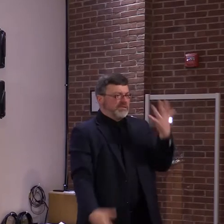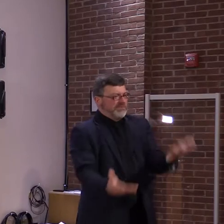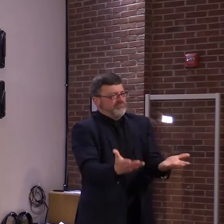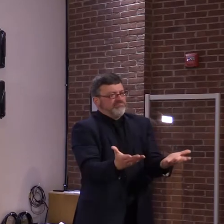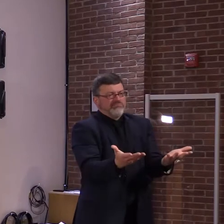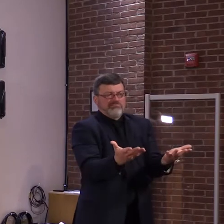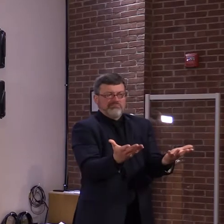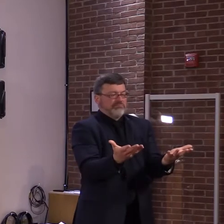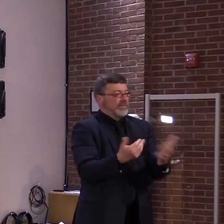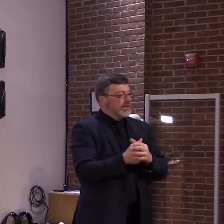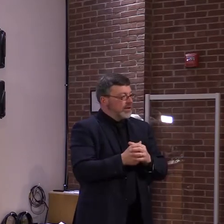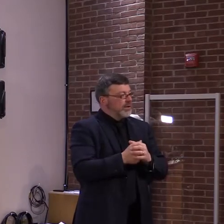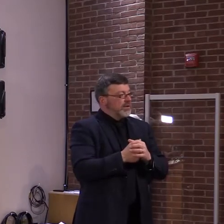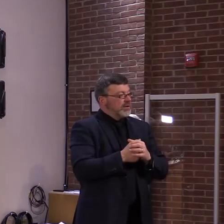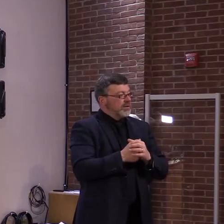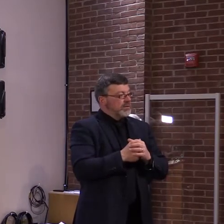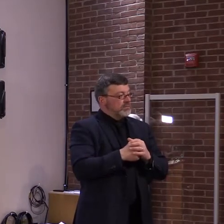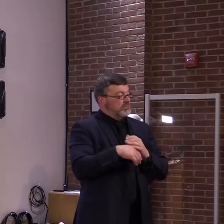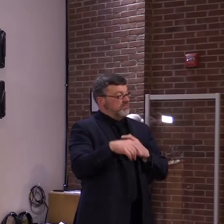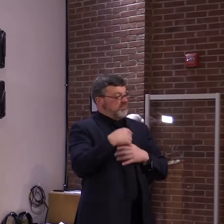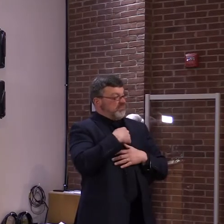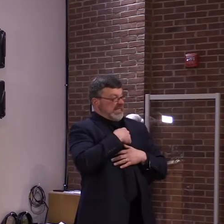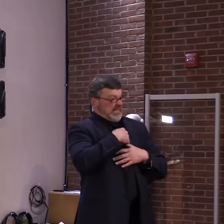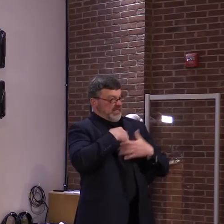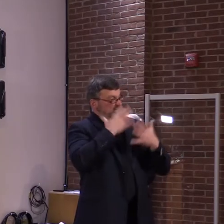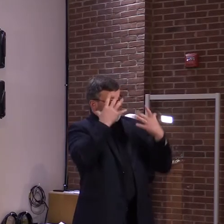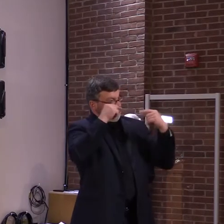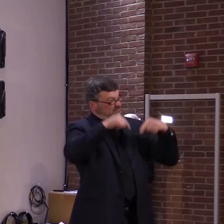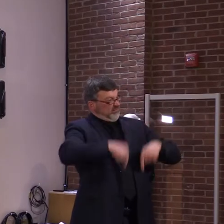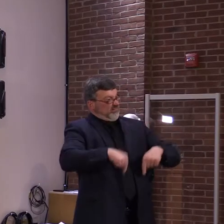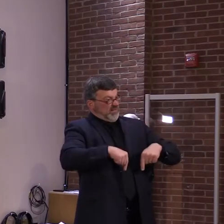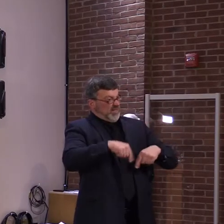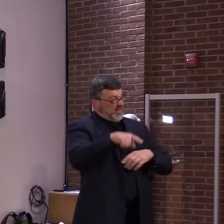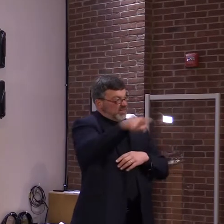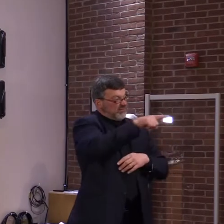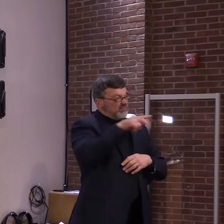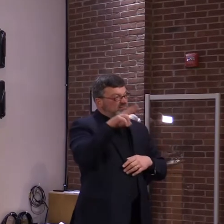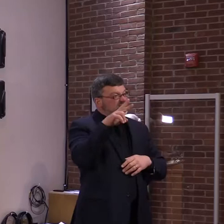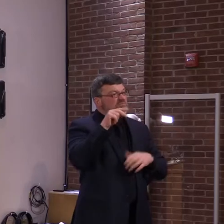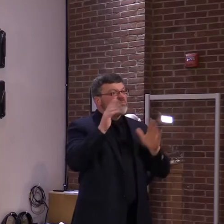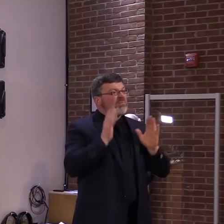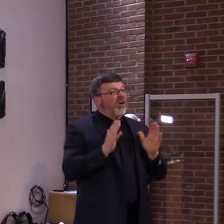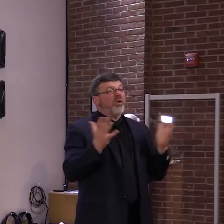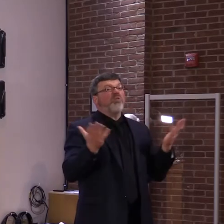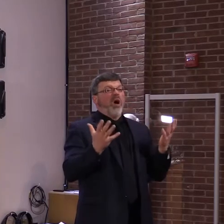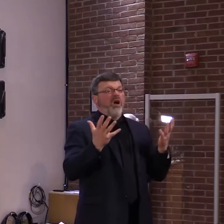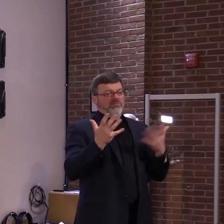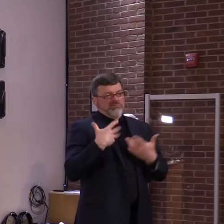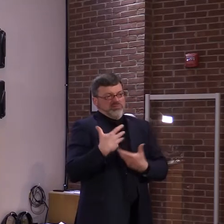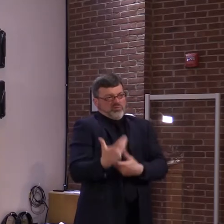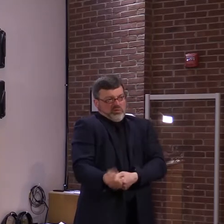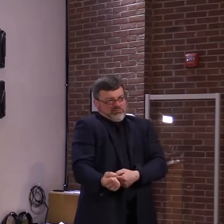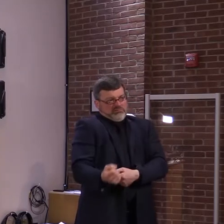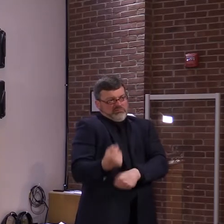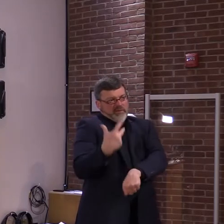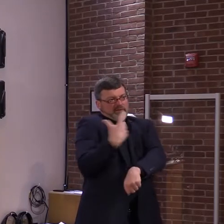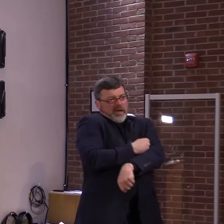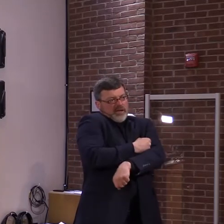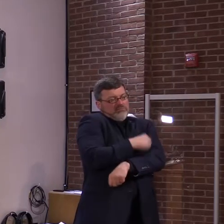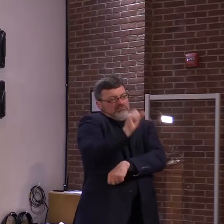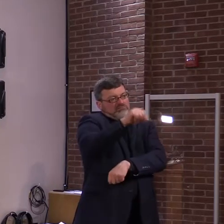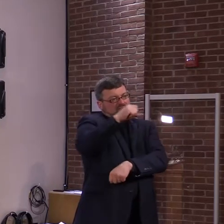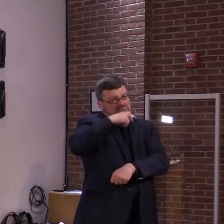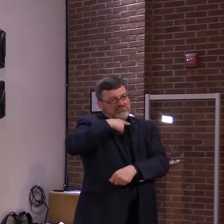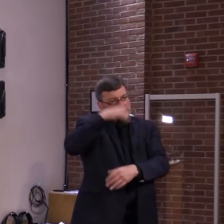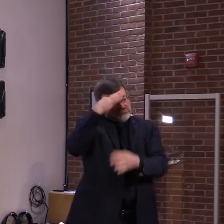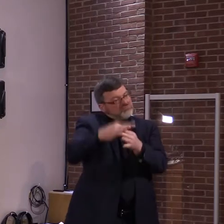least, confidence in the vaccine is usually not the issue. It is the challenge we face in reaching you, a